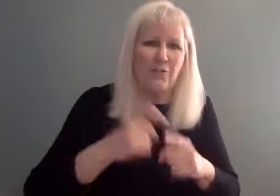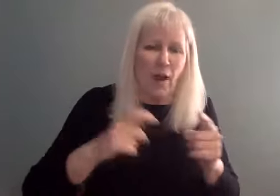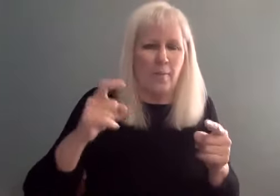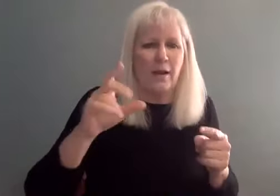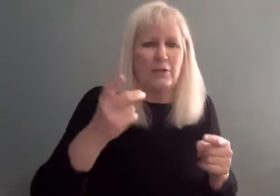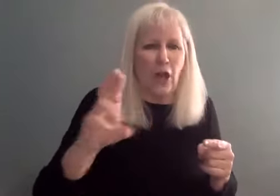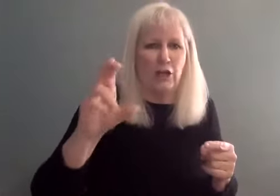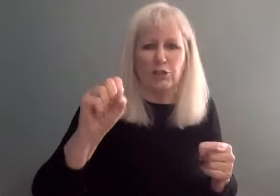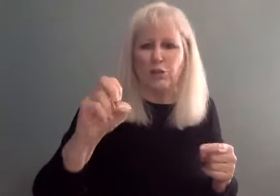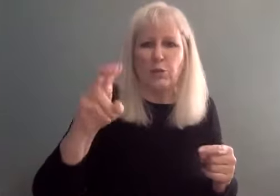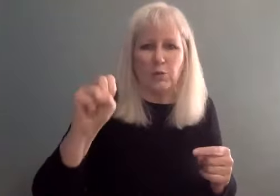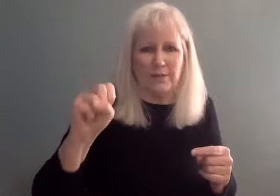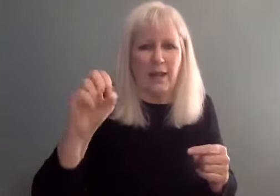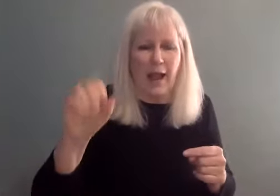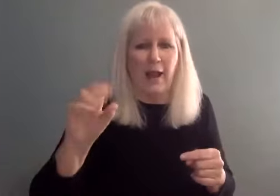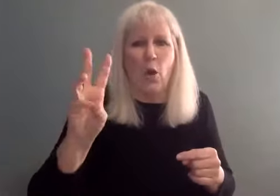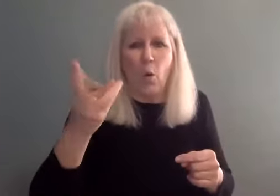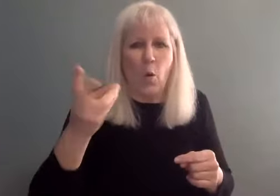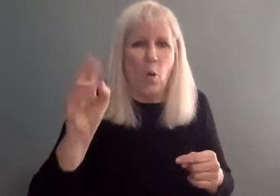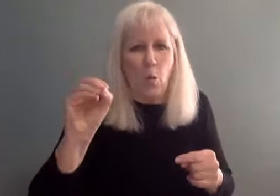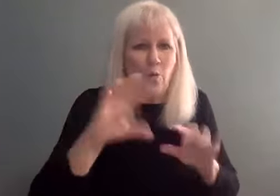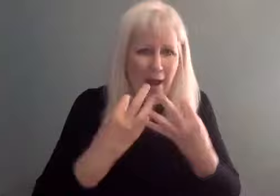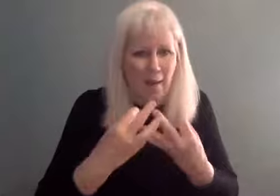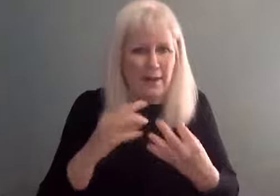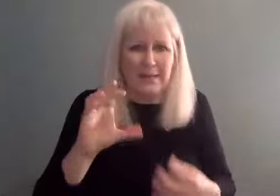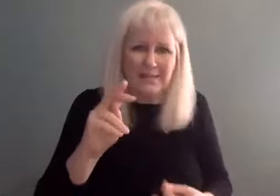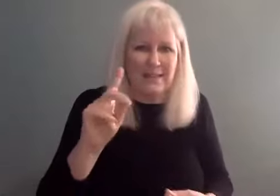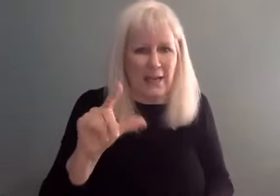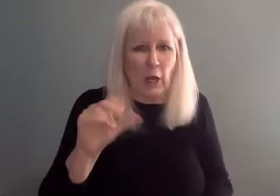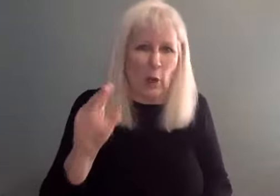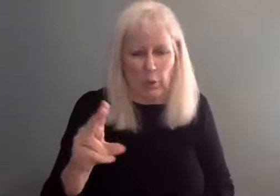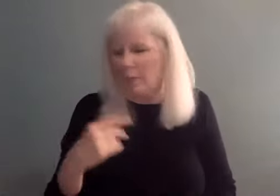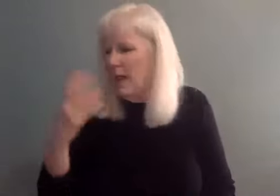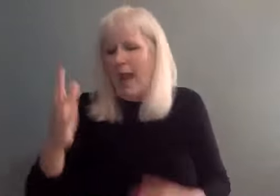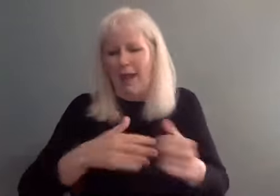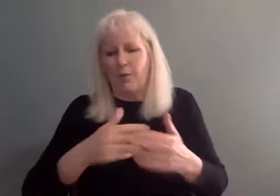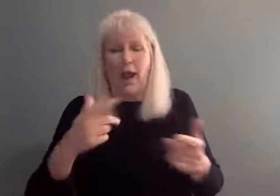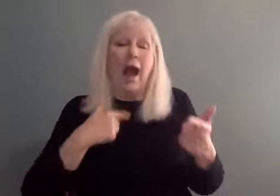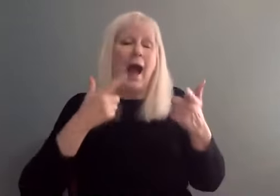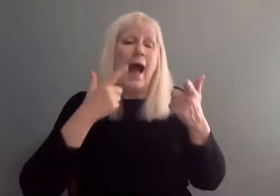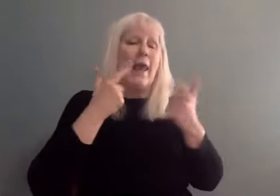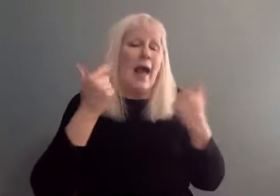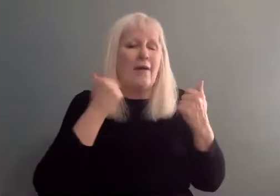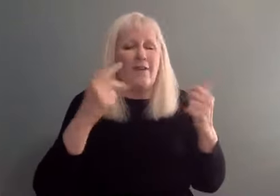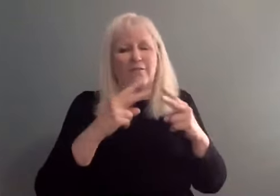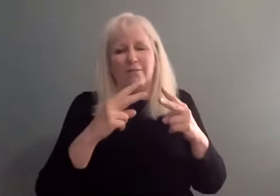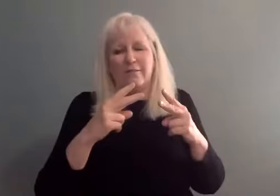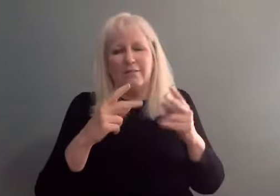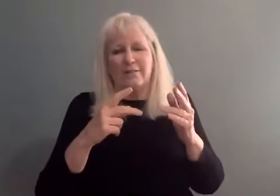more in this pandemic because I have a dark laugh. I laugh at dark things. And so everybody in the group would hear somebody laughing and they'd look and